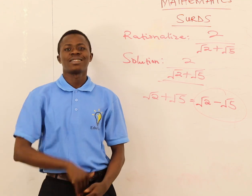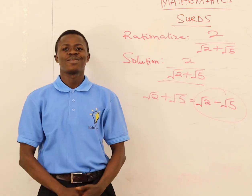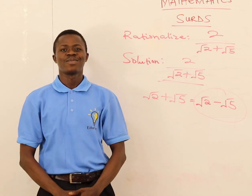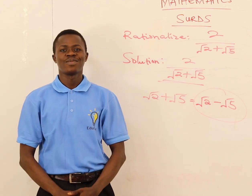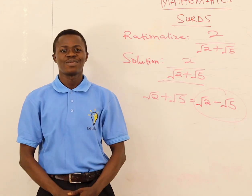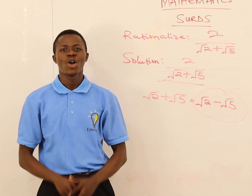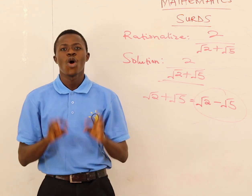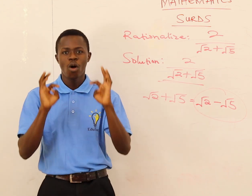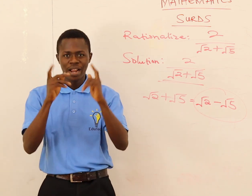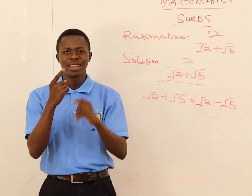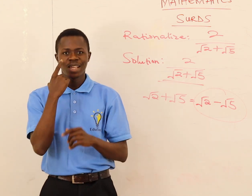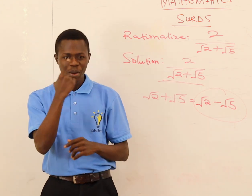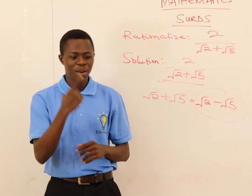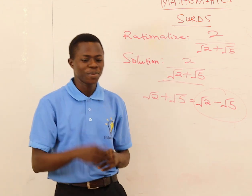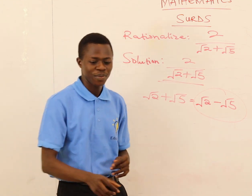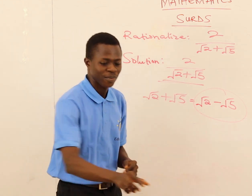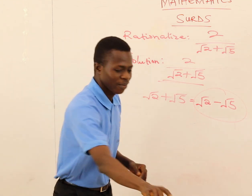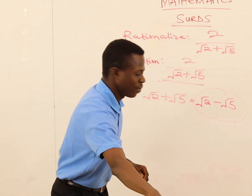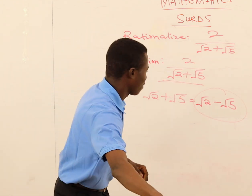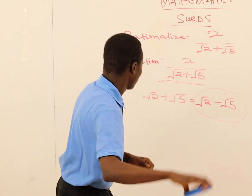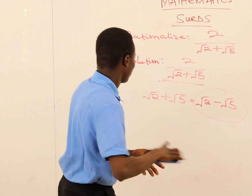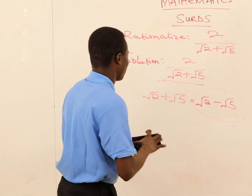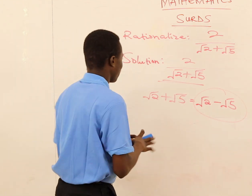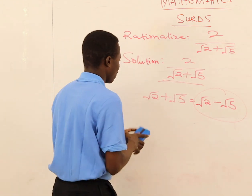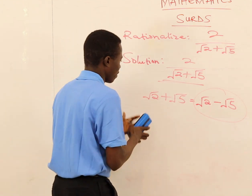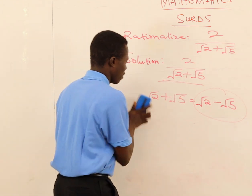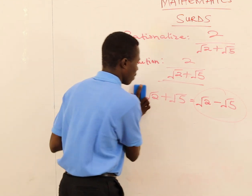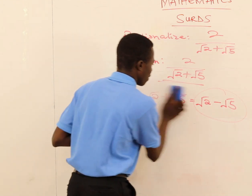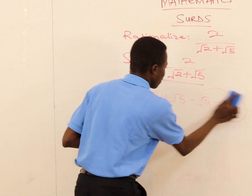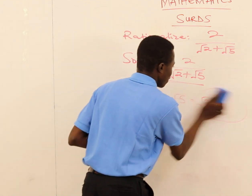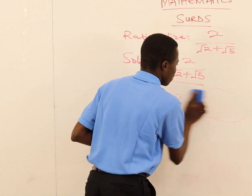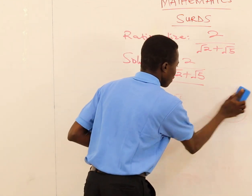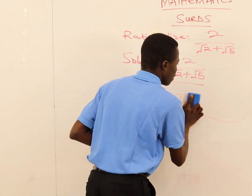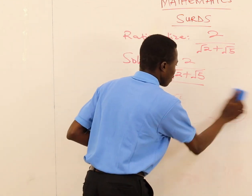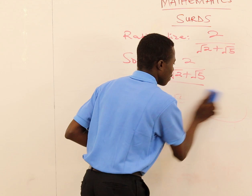and we do the same for the denominator, we multiply that. Okay, so let's see how it's done.